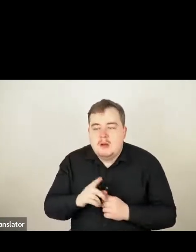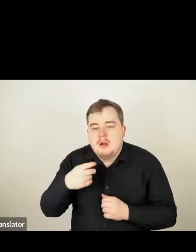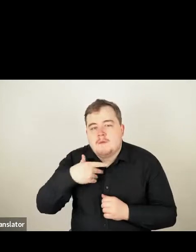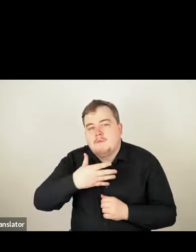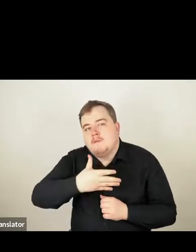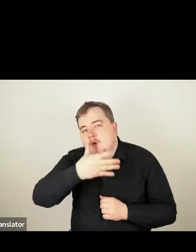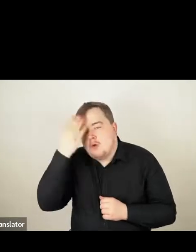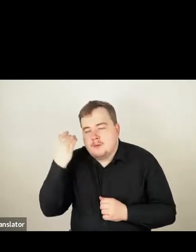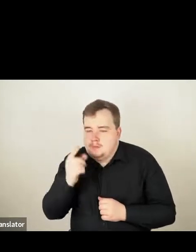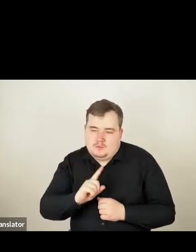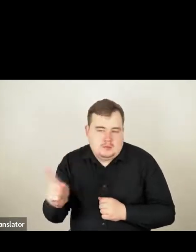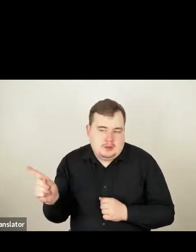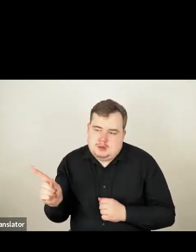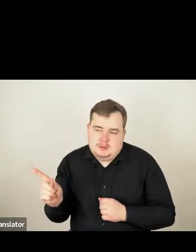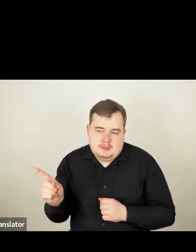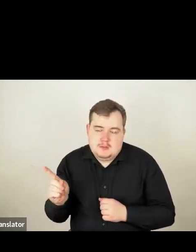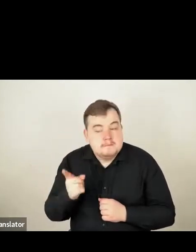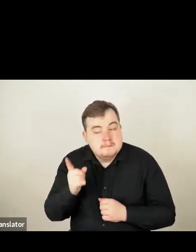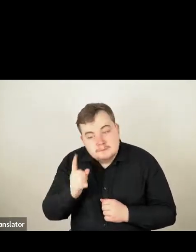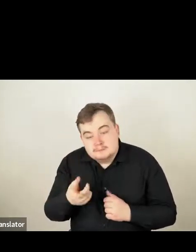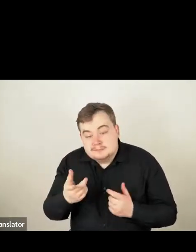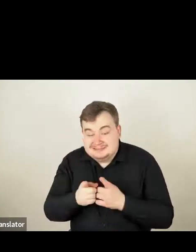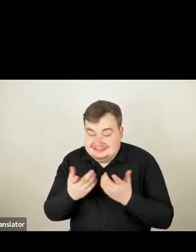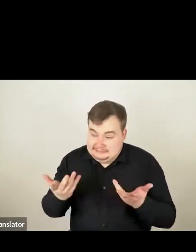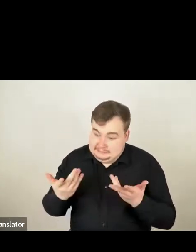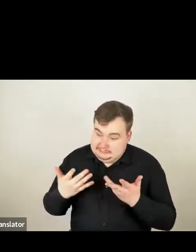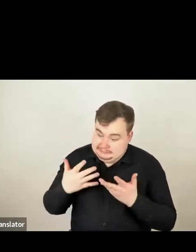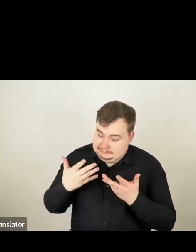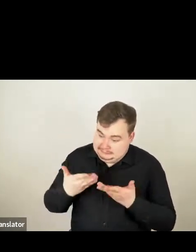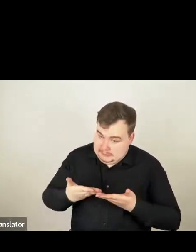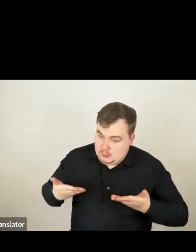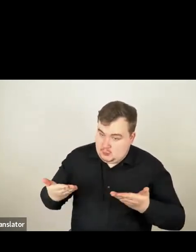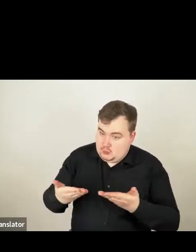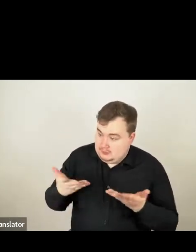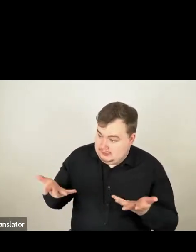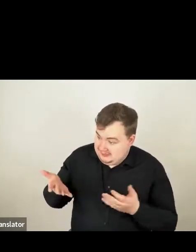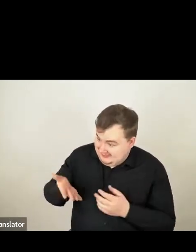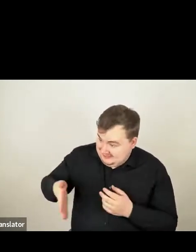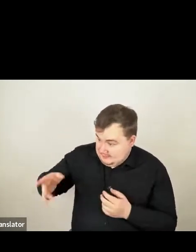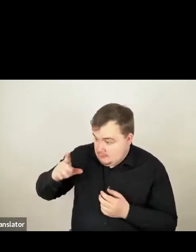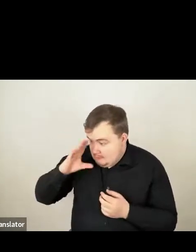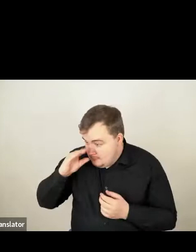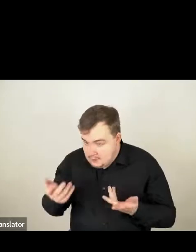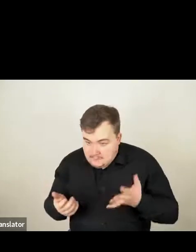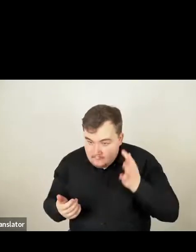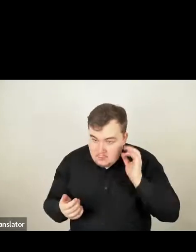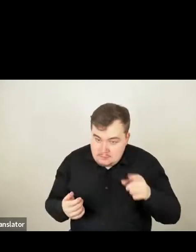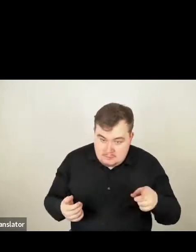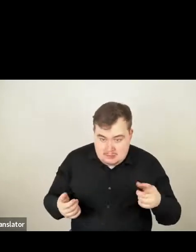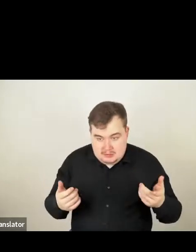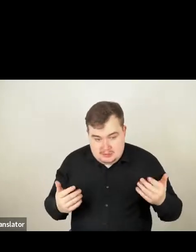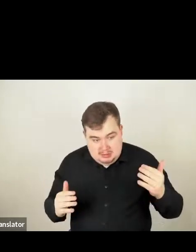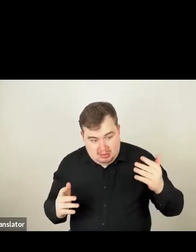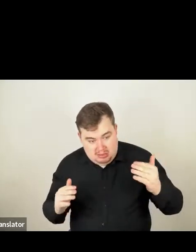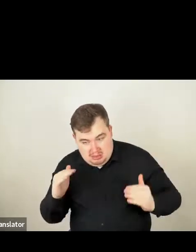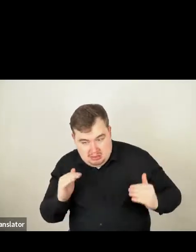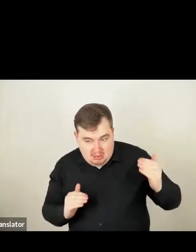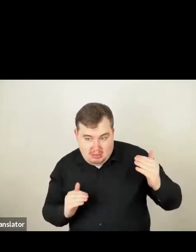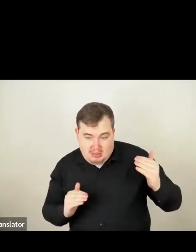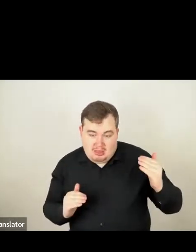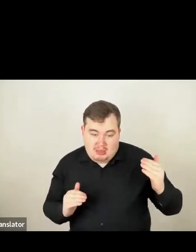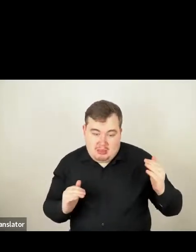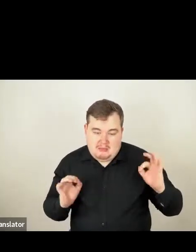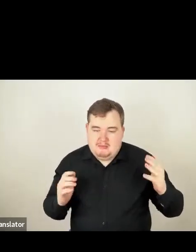of women, it's not the same in every area. We have cities that are developed like capital cities or bigger